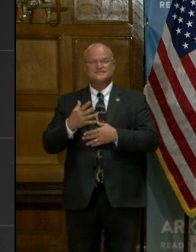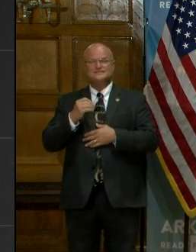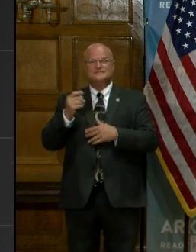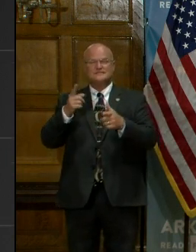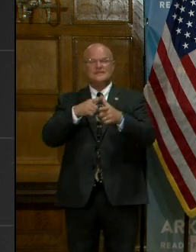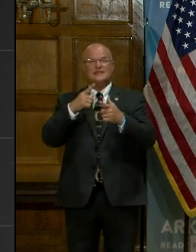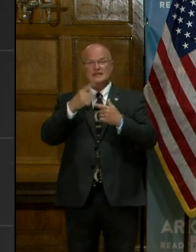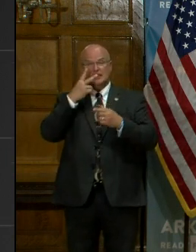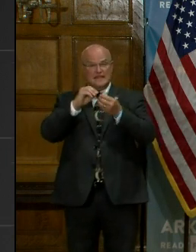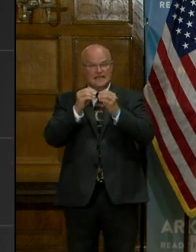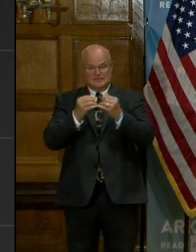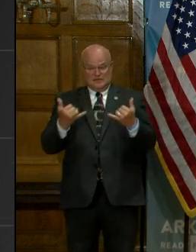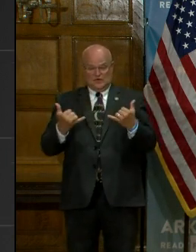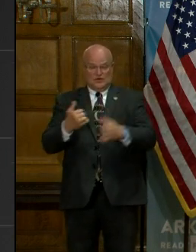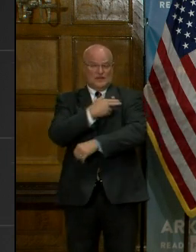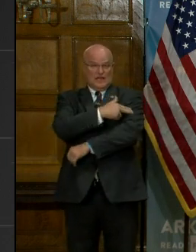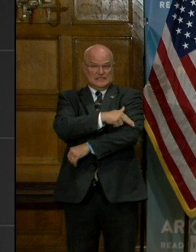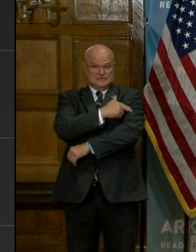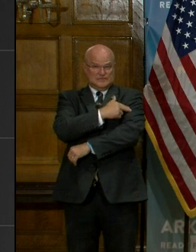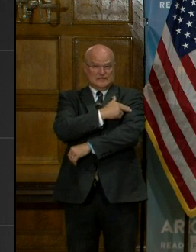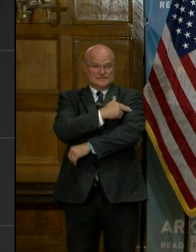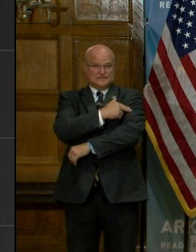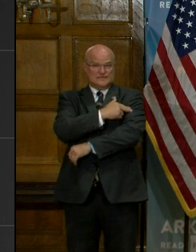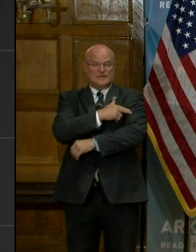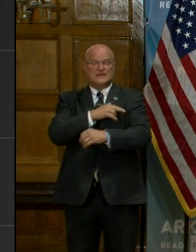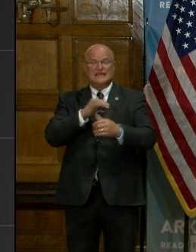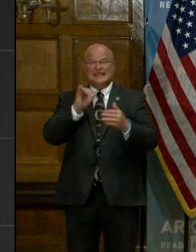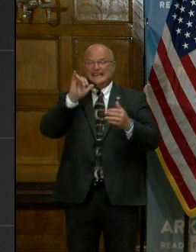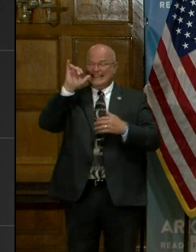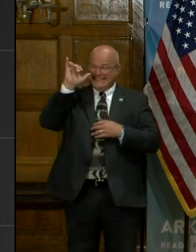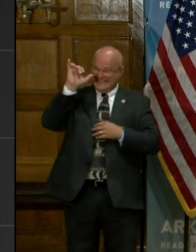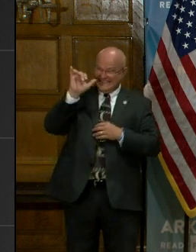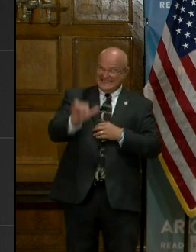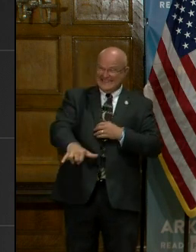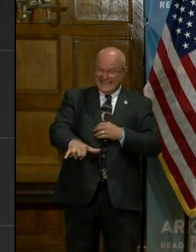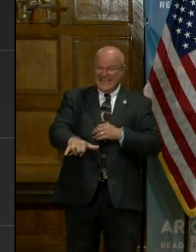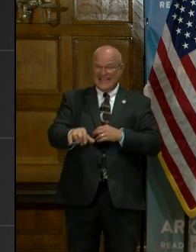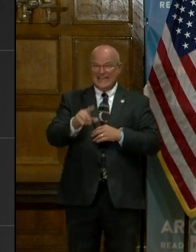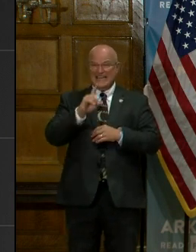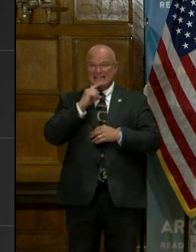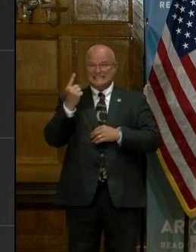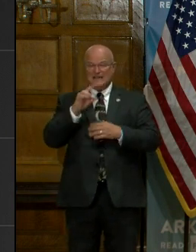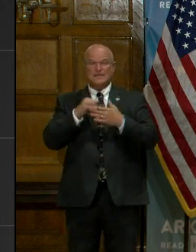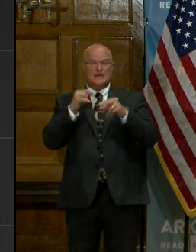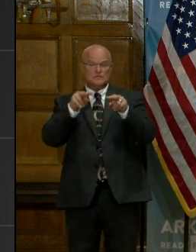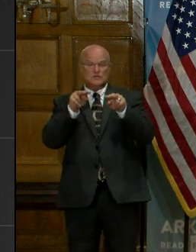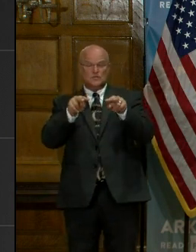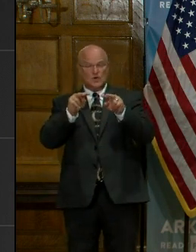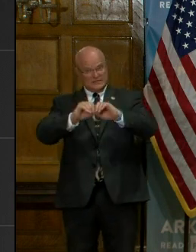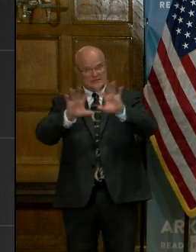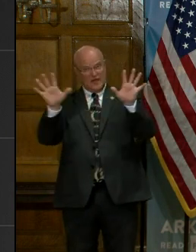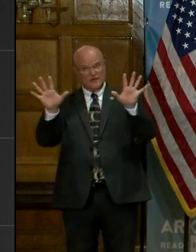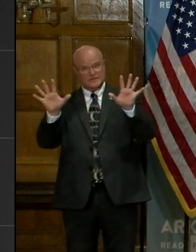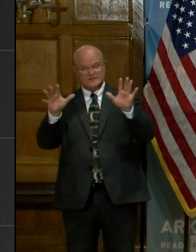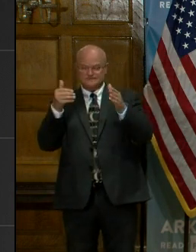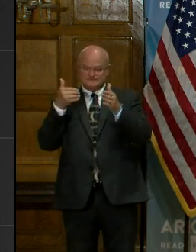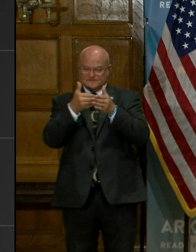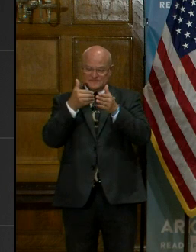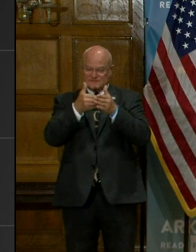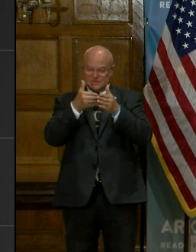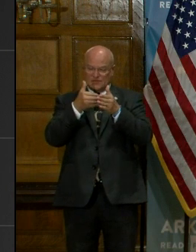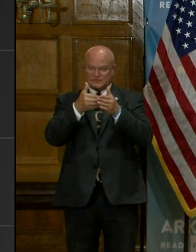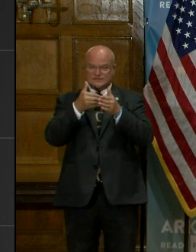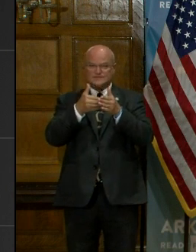And then you see the number of currently hospitalized. This is something we watch, obviously, very